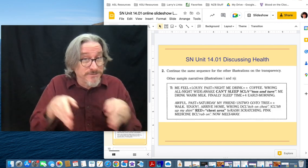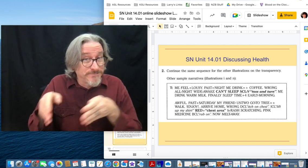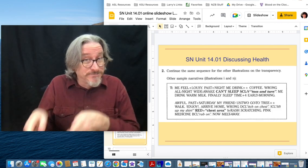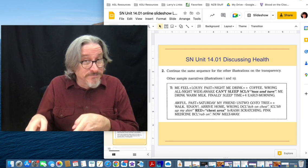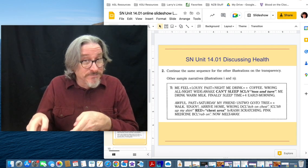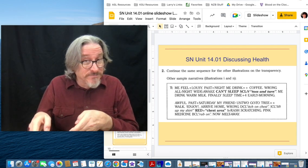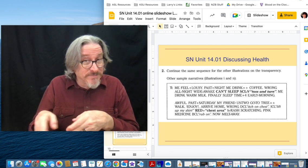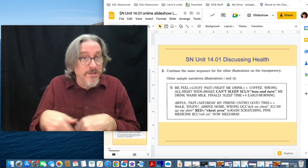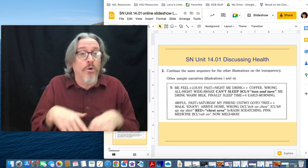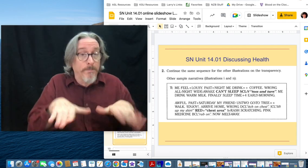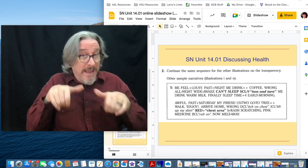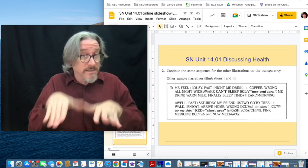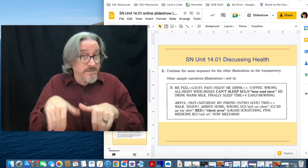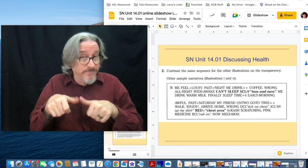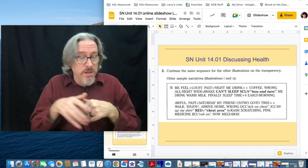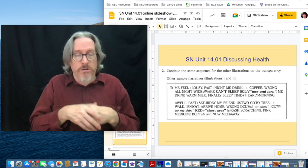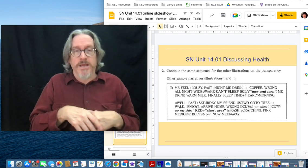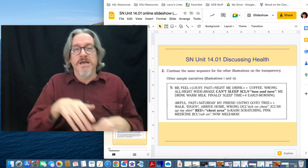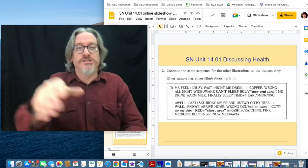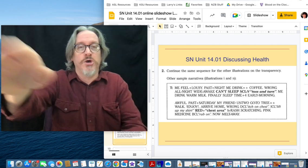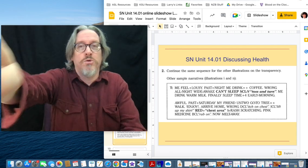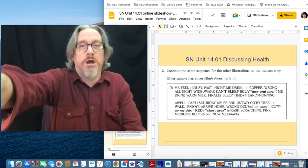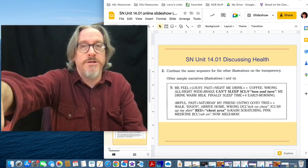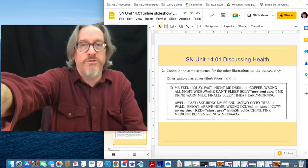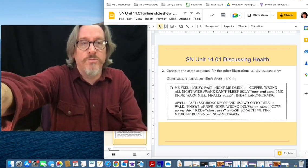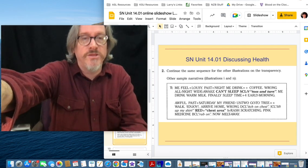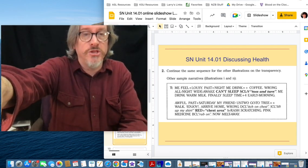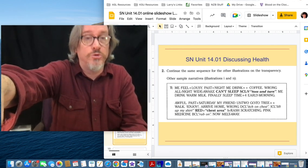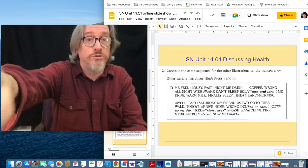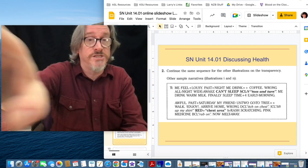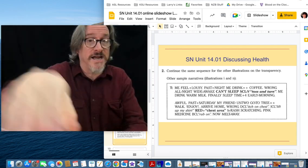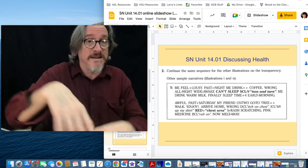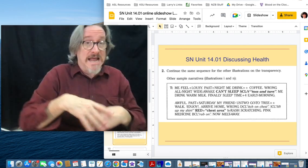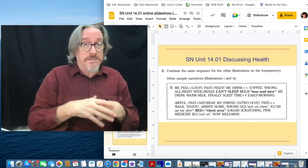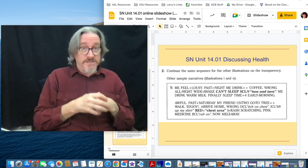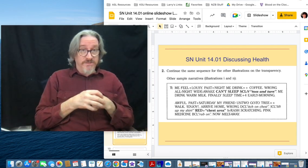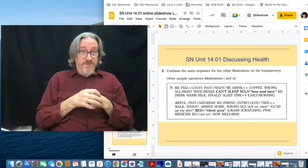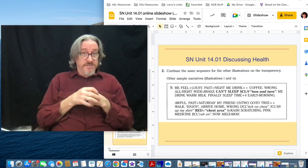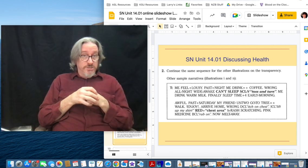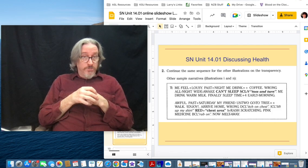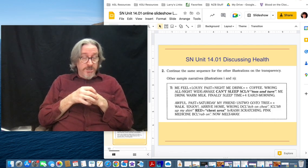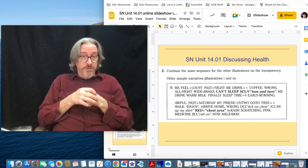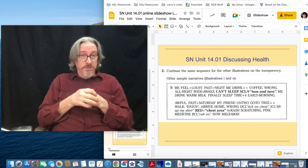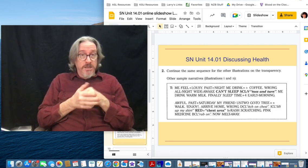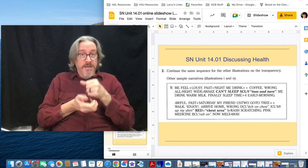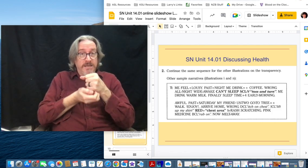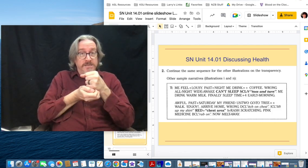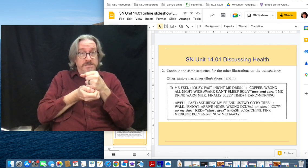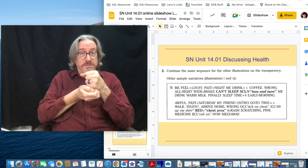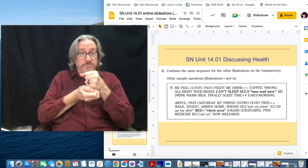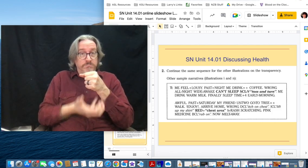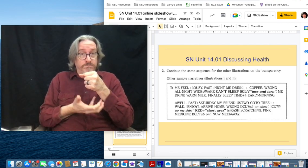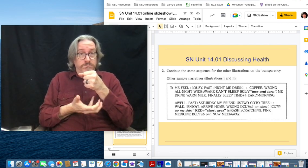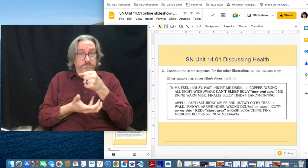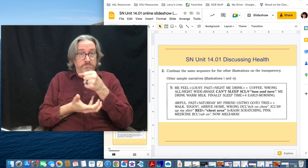pants. Or pants, right? So another way that you could sign that specific situation